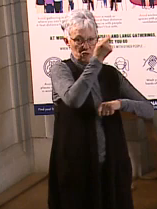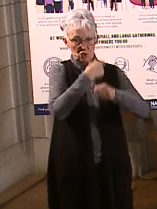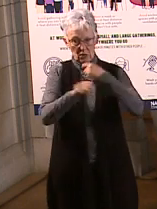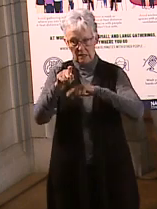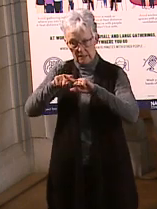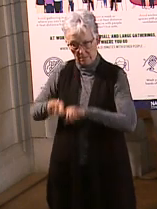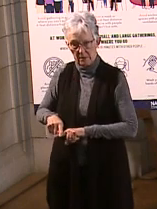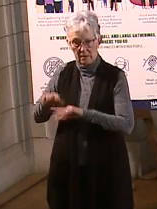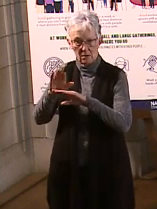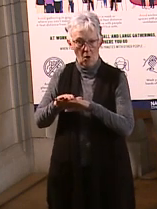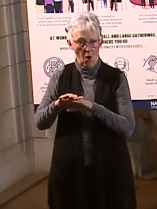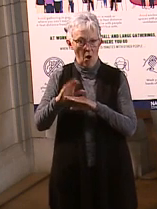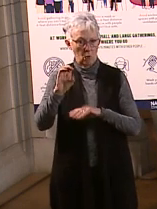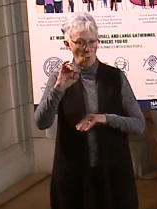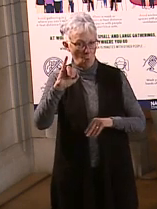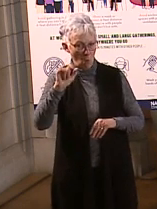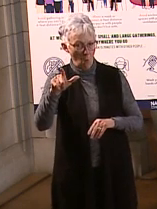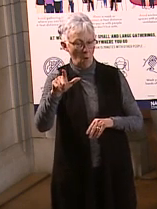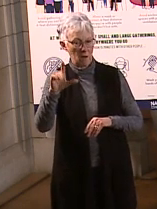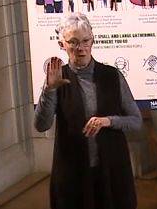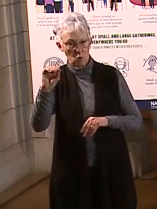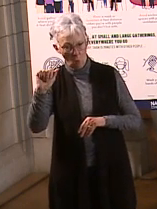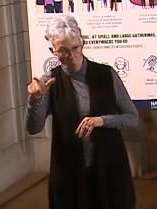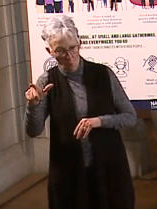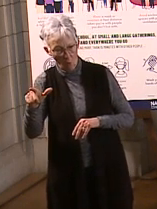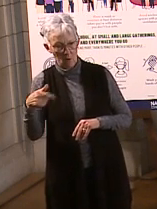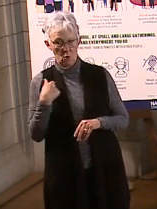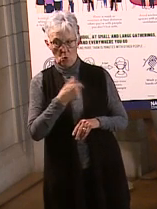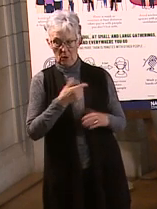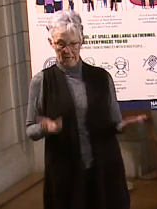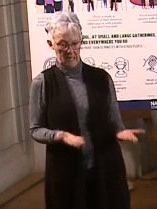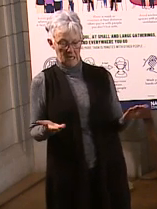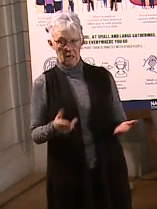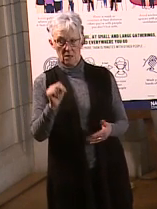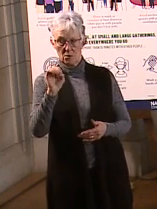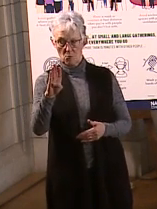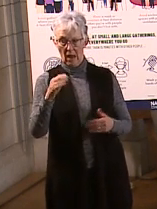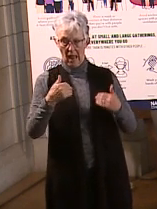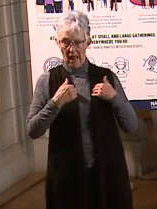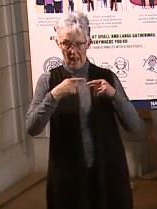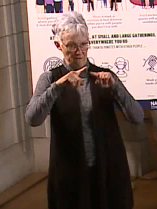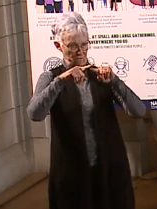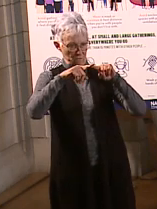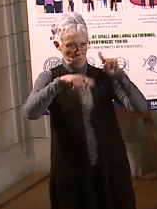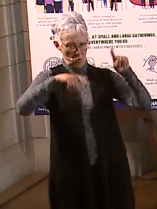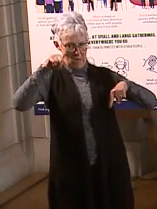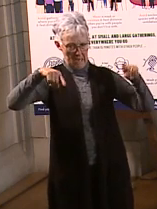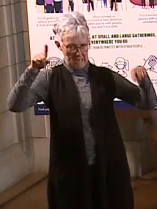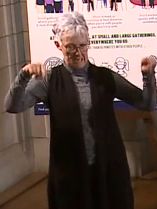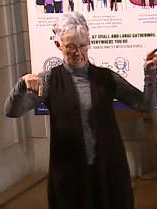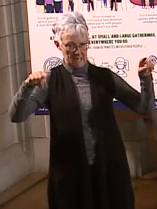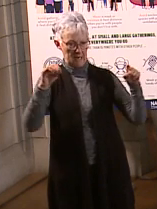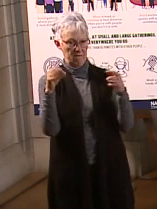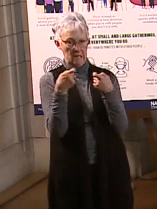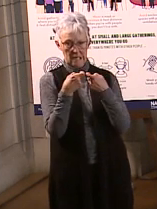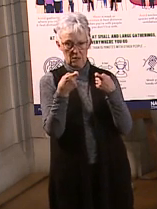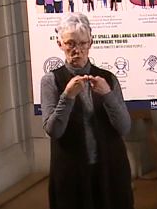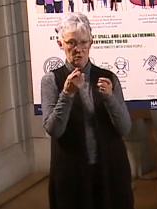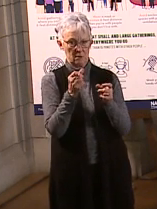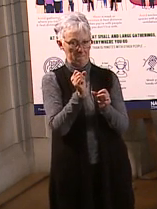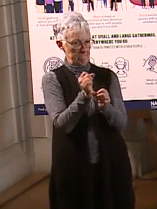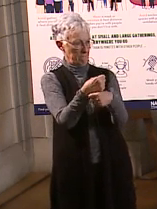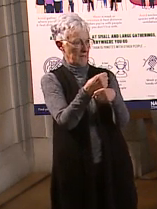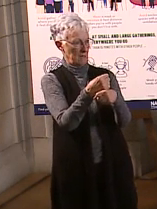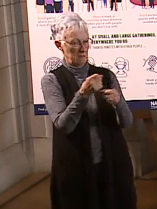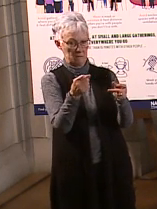specifically here in Nebraska, we've kept a power mix that has allowed us to generate more energy than we're currently consuming.